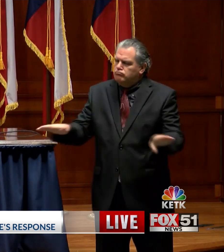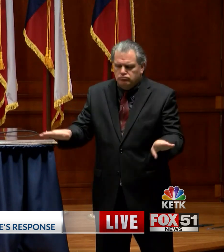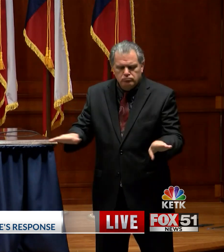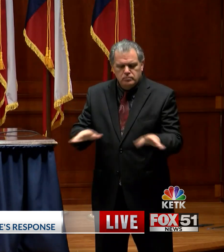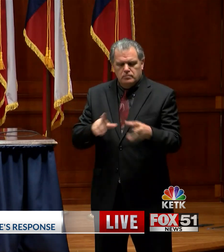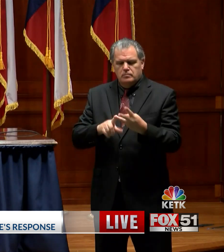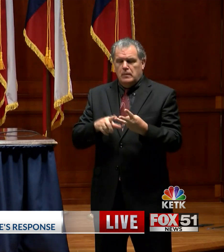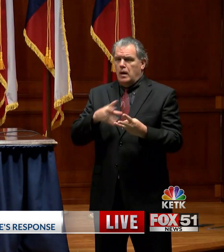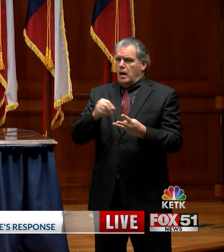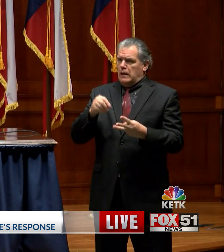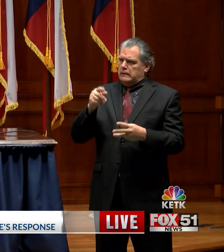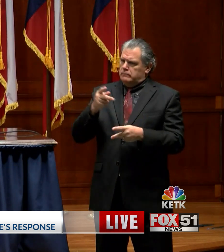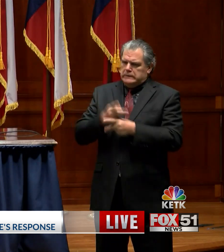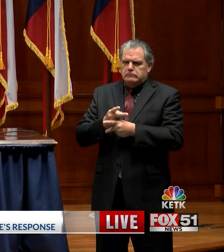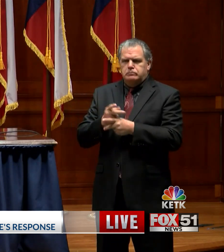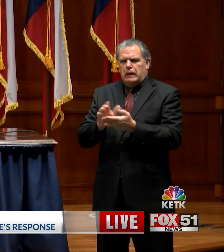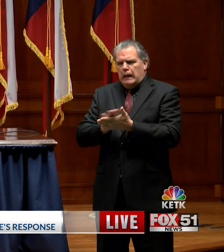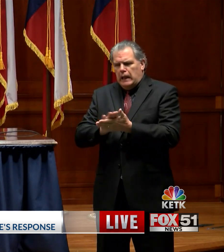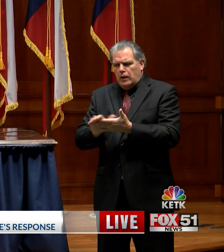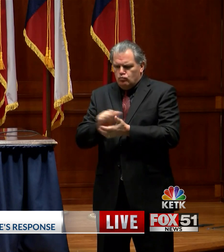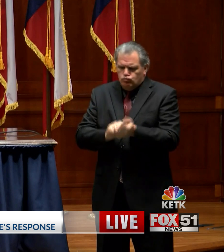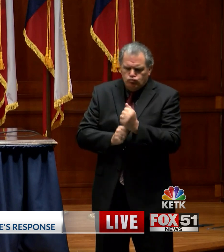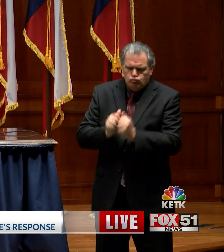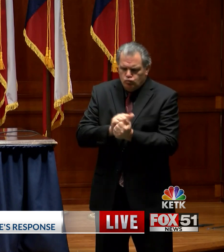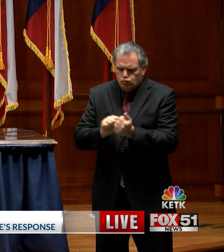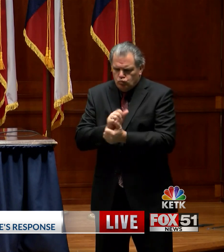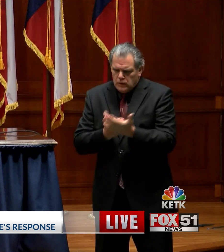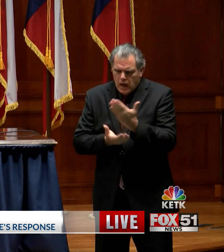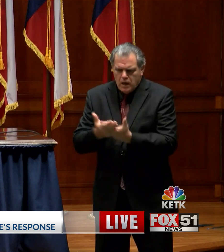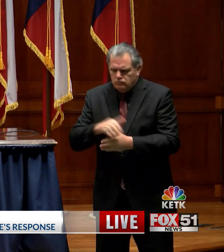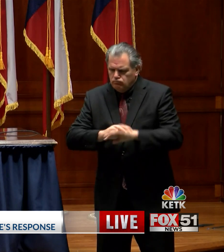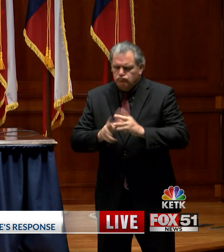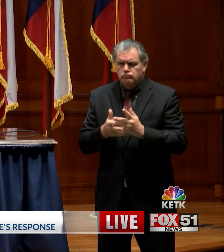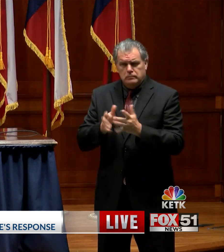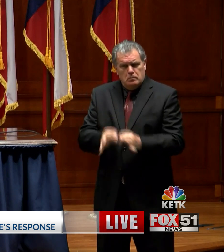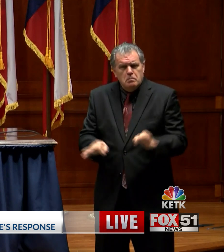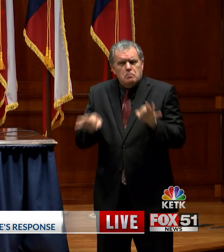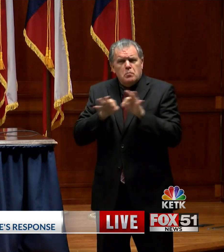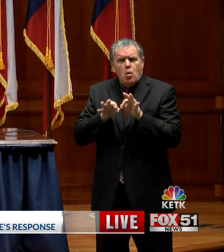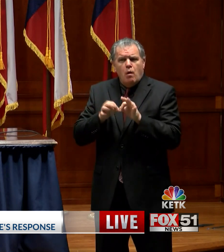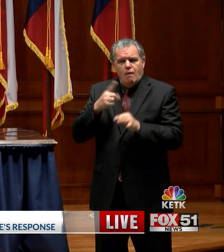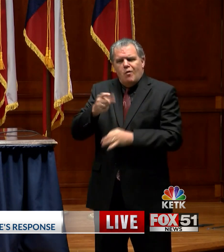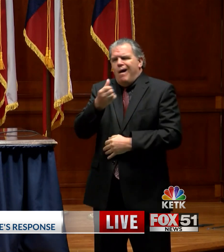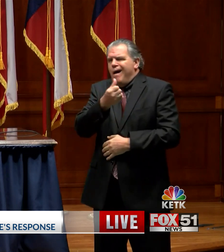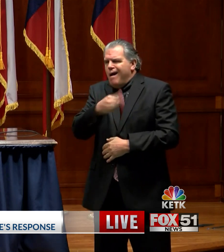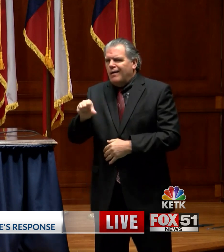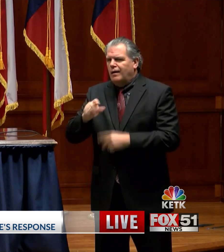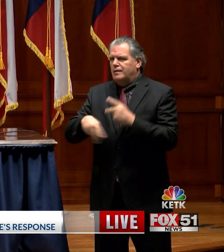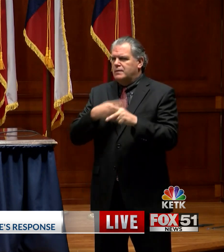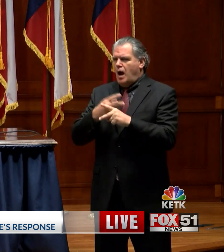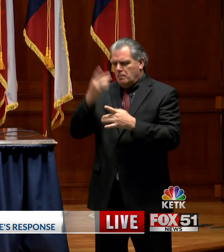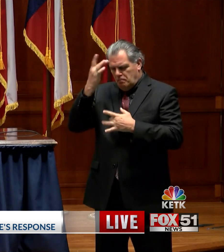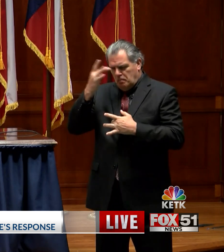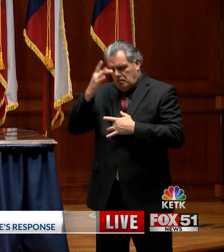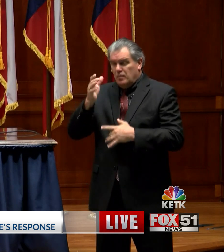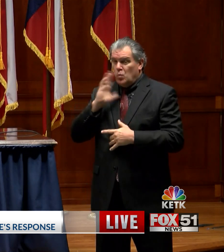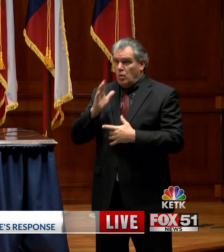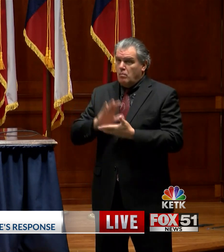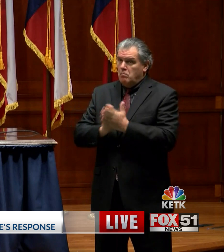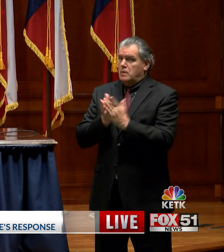to practice all the good hygiene and things that are important that we know in any viral illness will be very, very